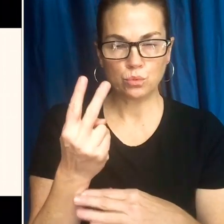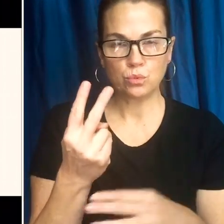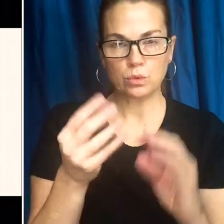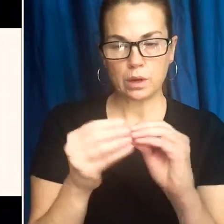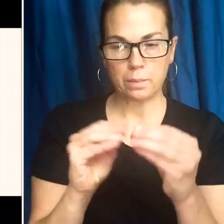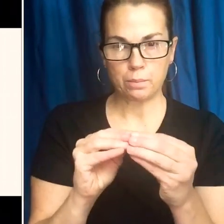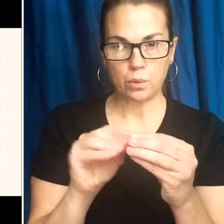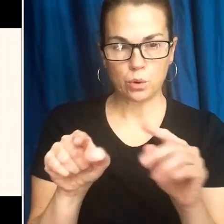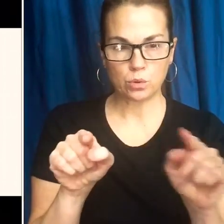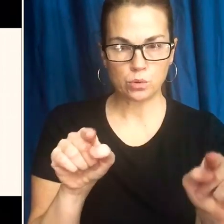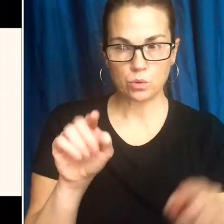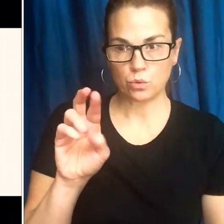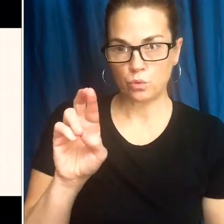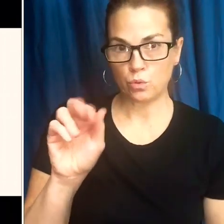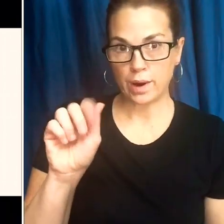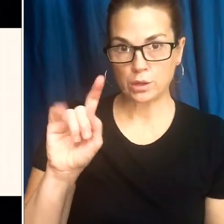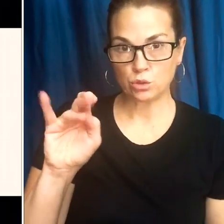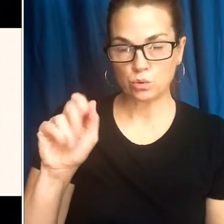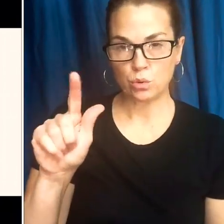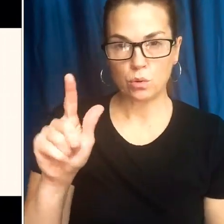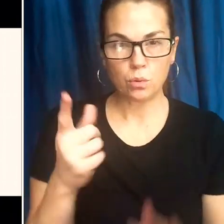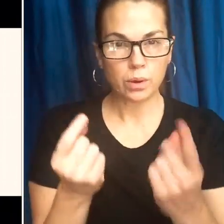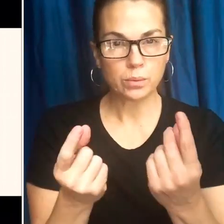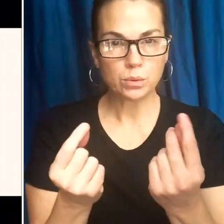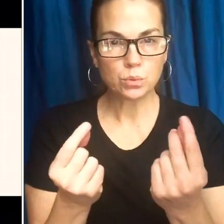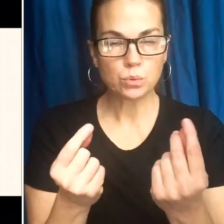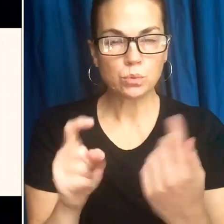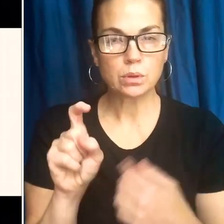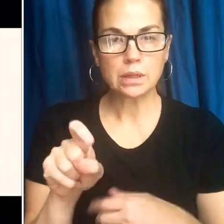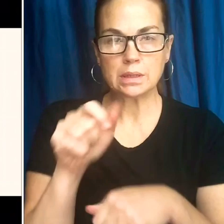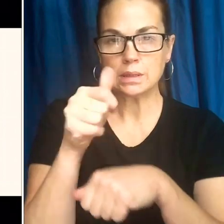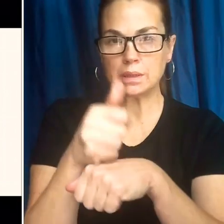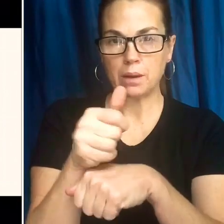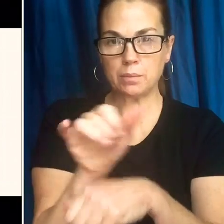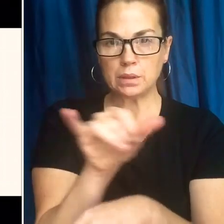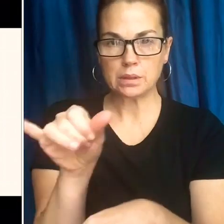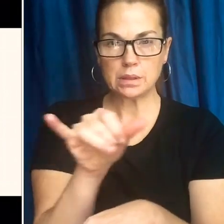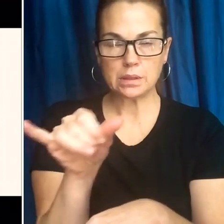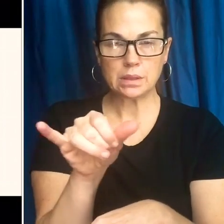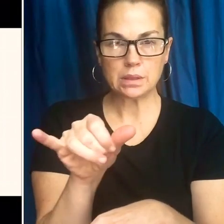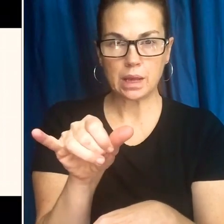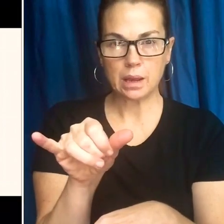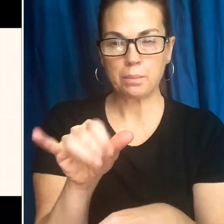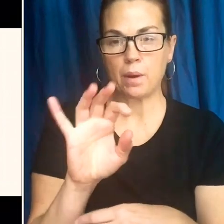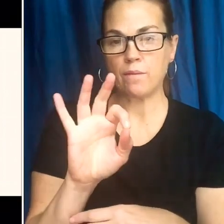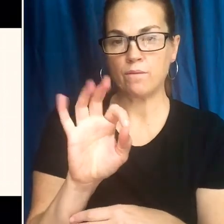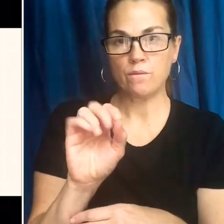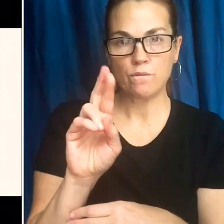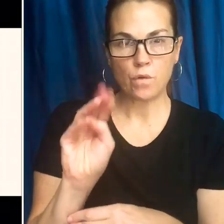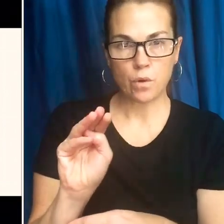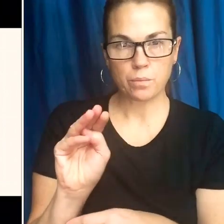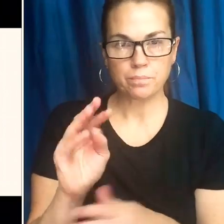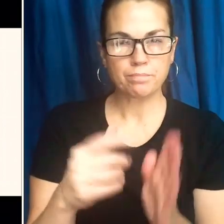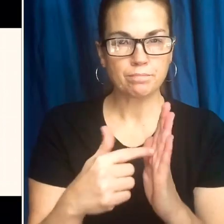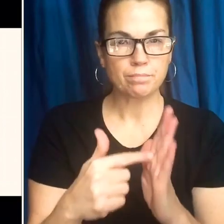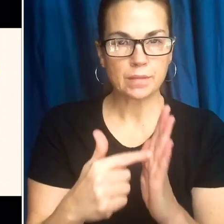fraction to a decimal can be particularly tricky. One option could be to change my decimal to a